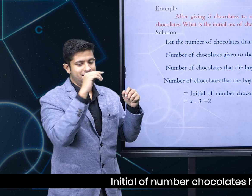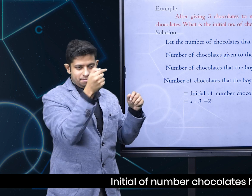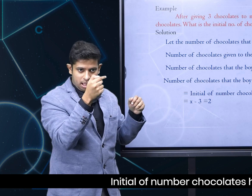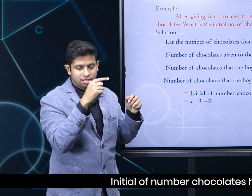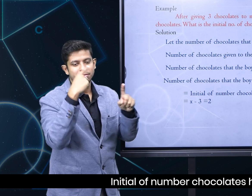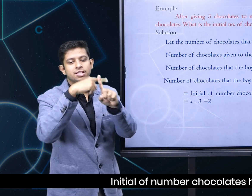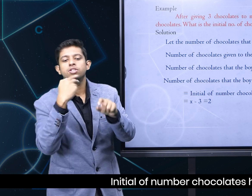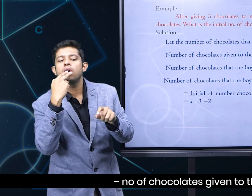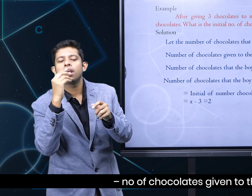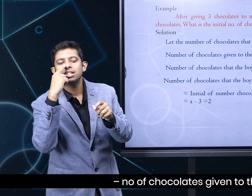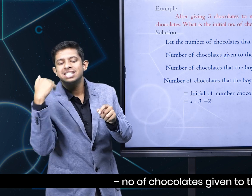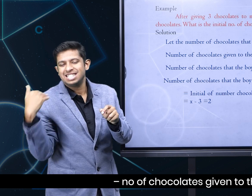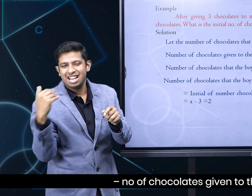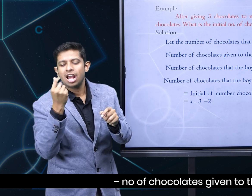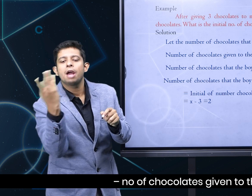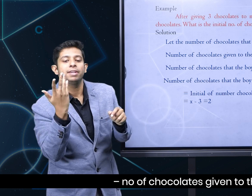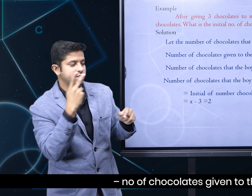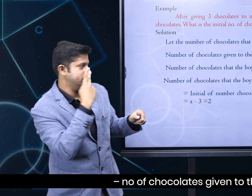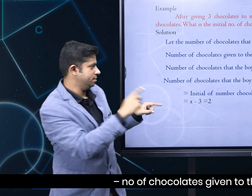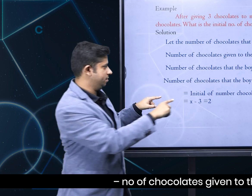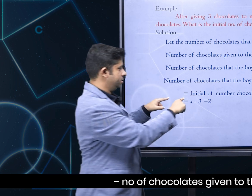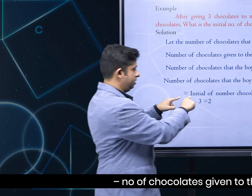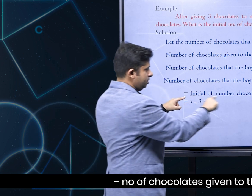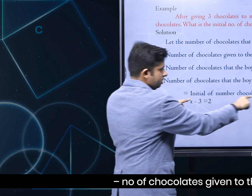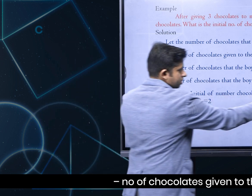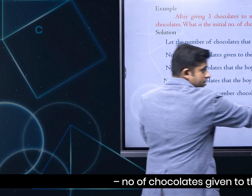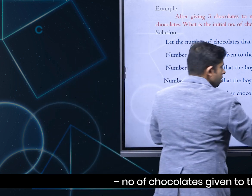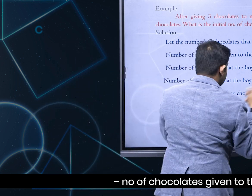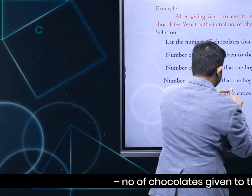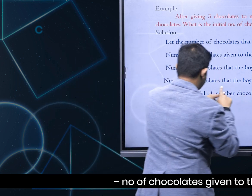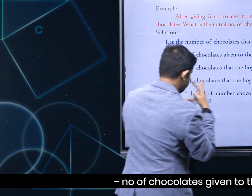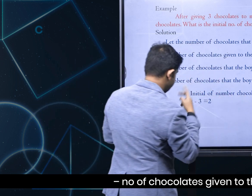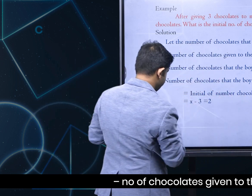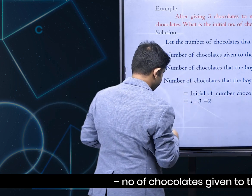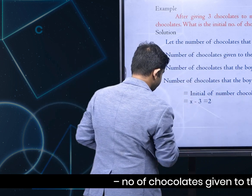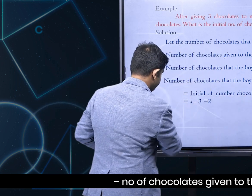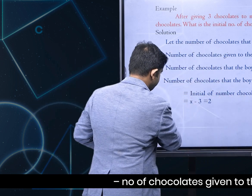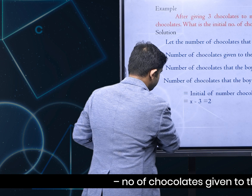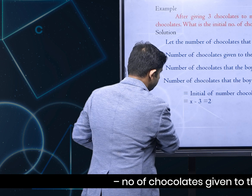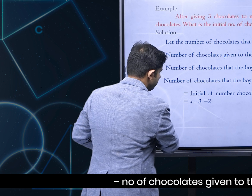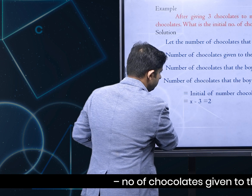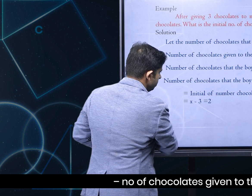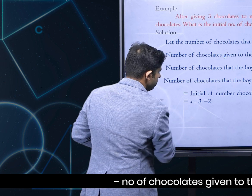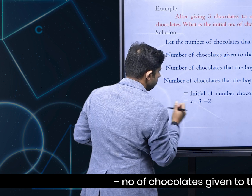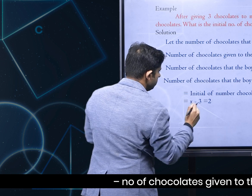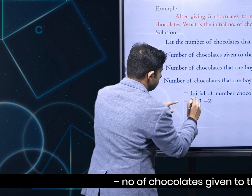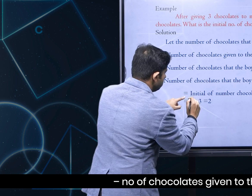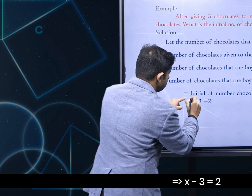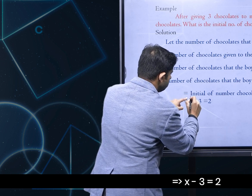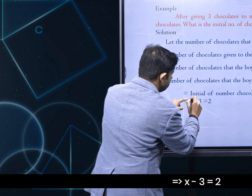had minus number of chocolates given to the girl, which is